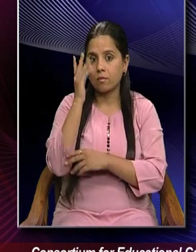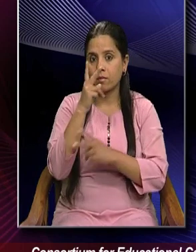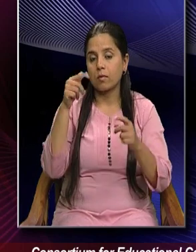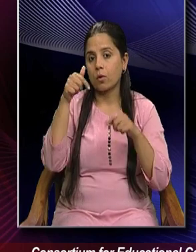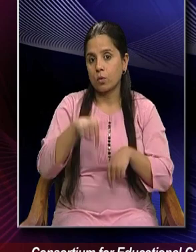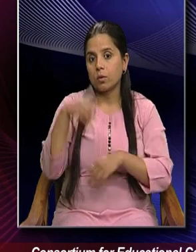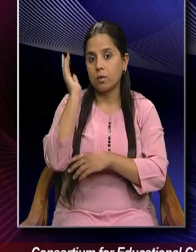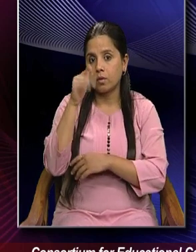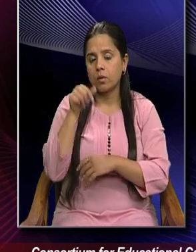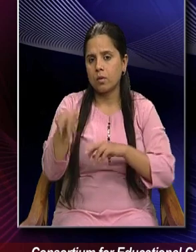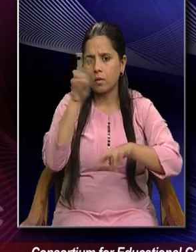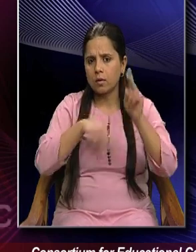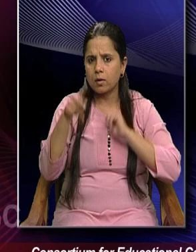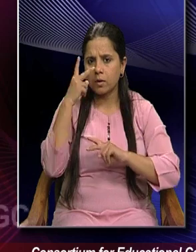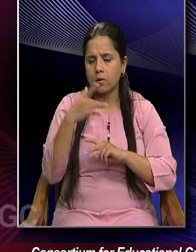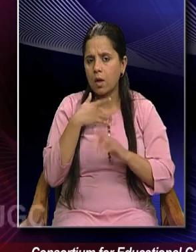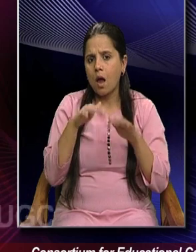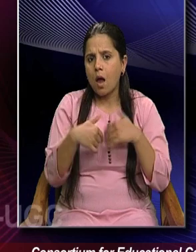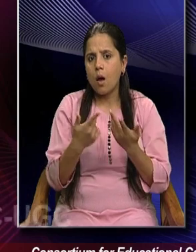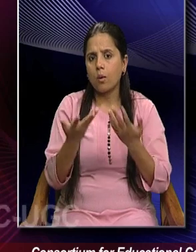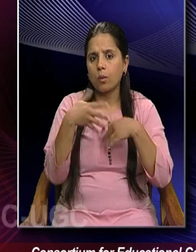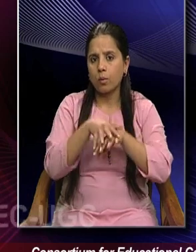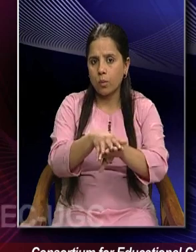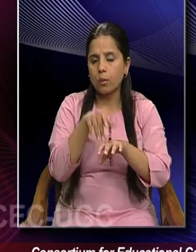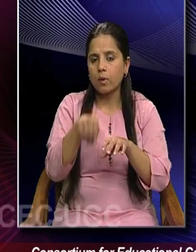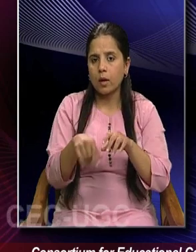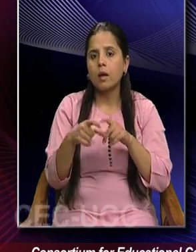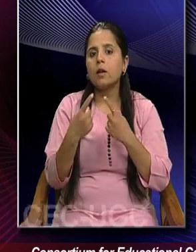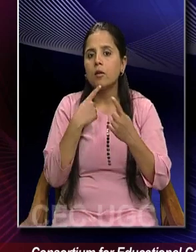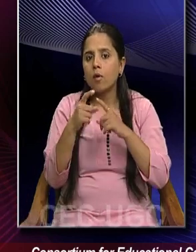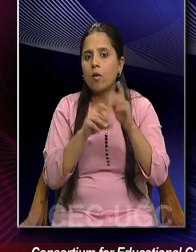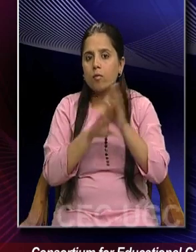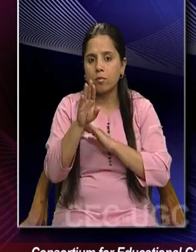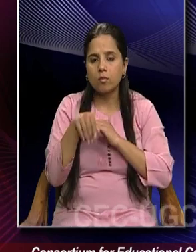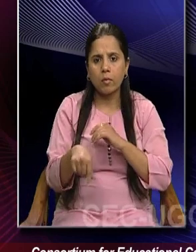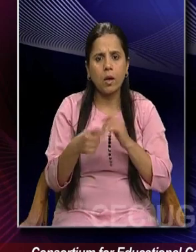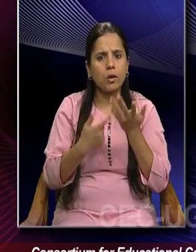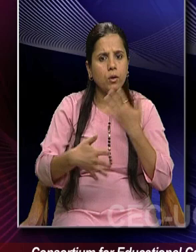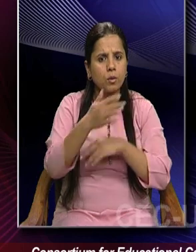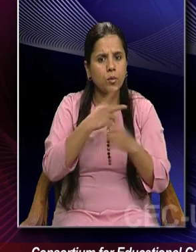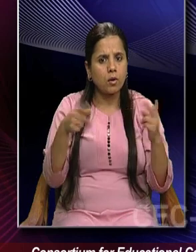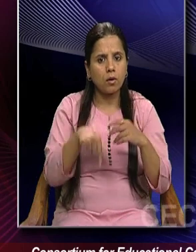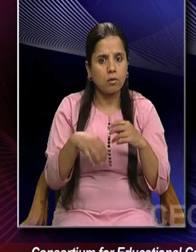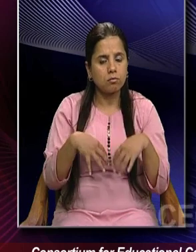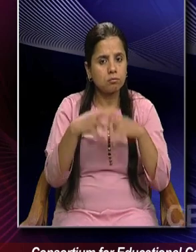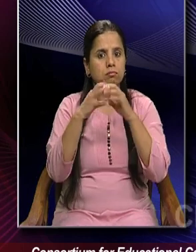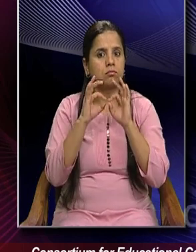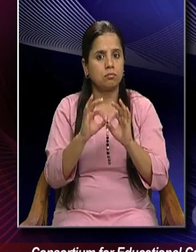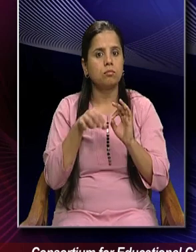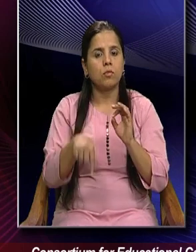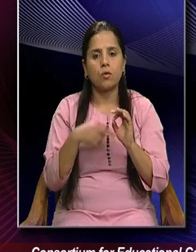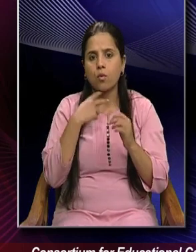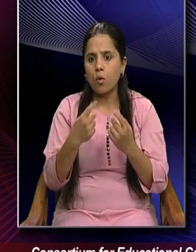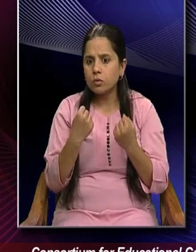Today's presentation explores how integrating development communication into crisis reporting amplifies the voices of